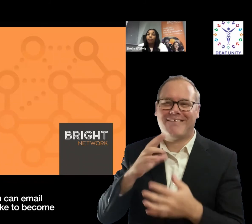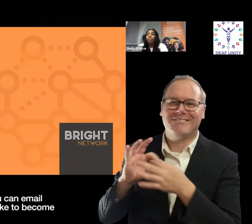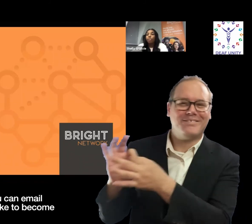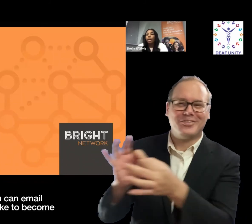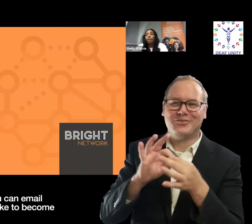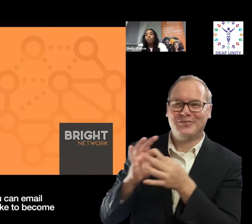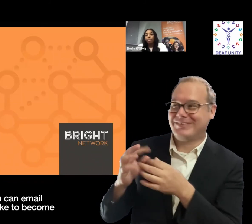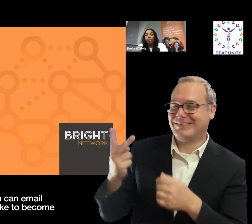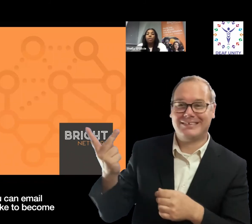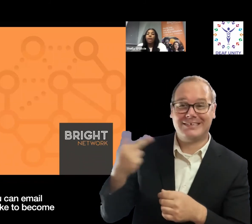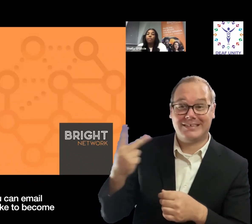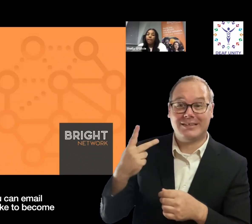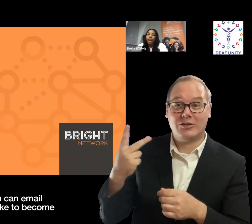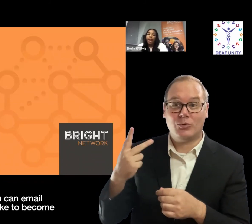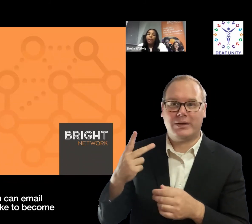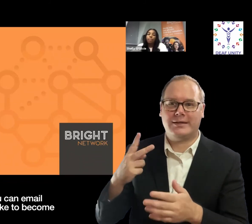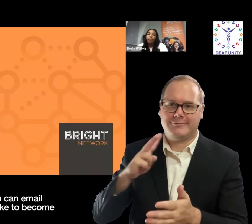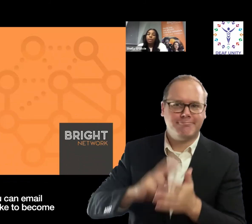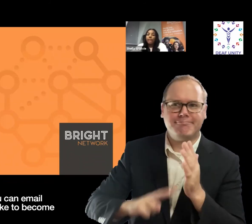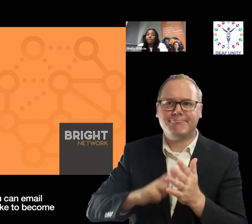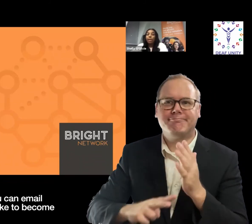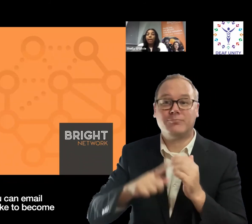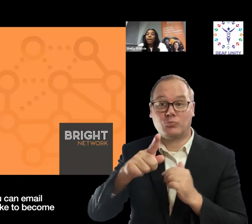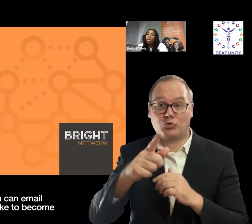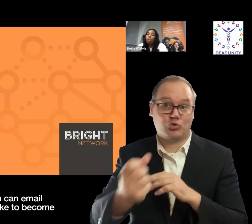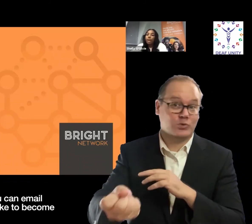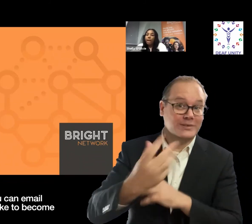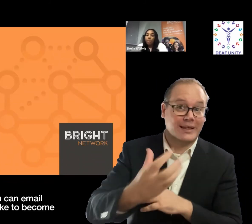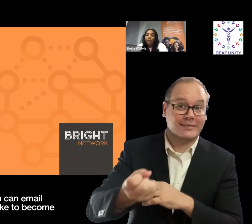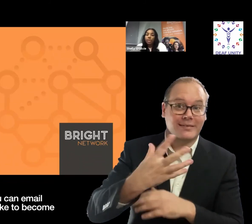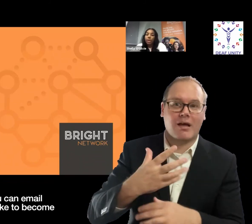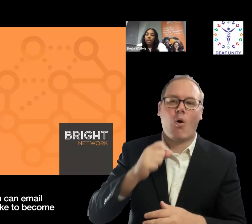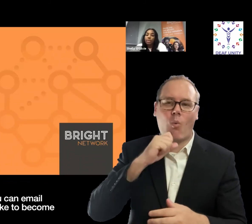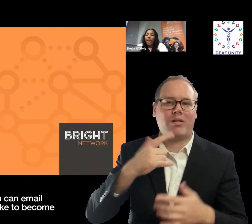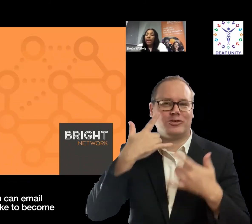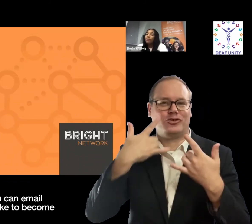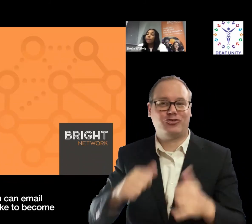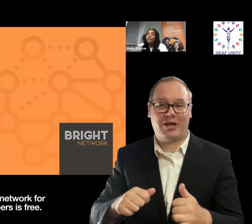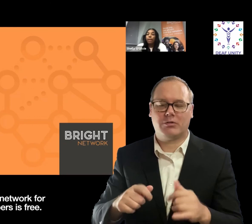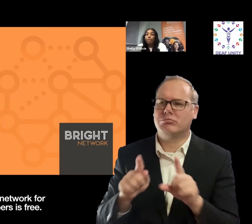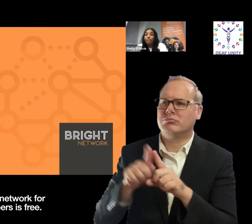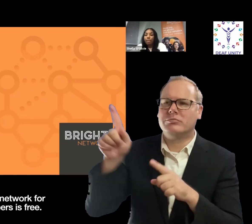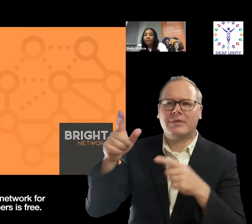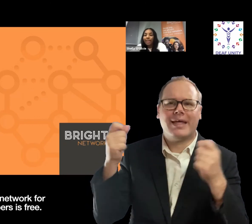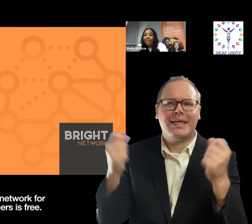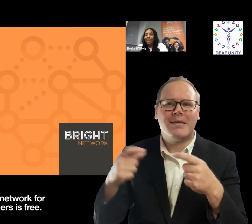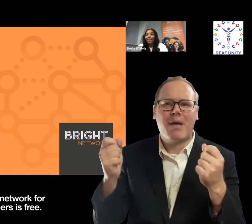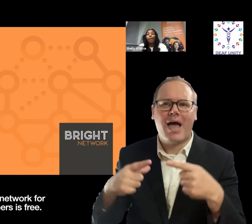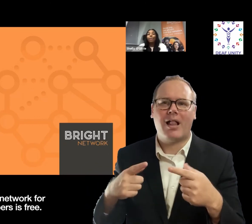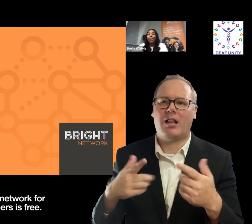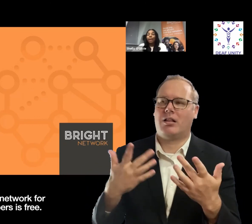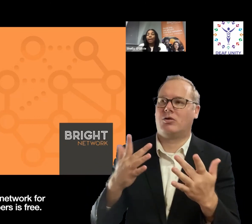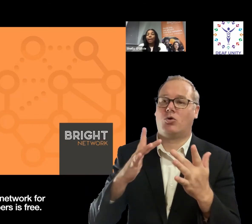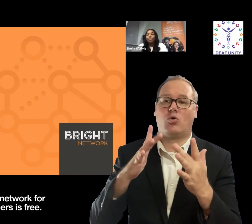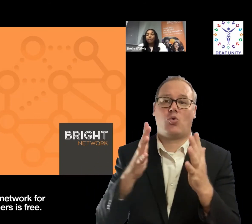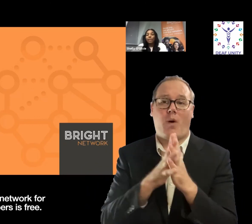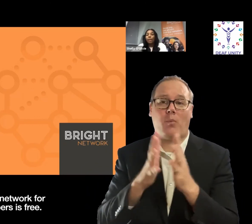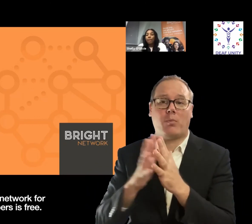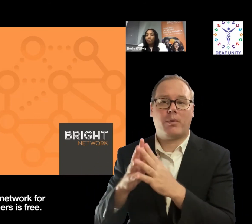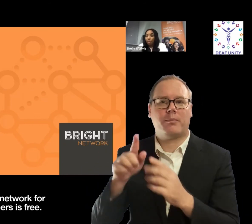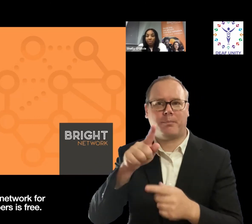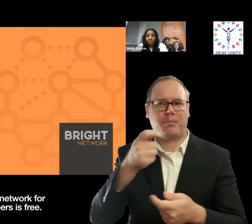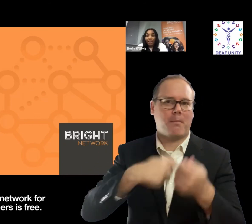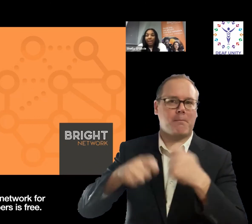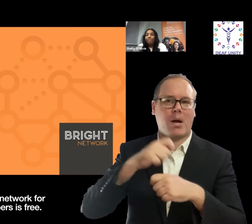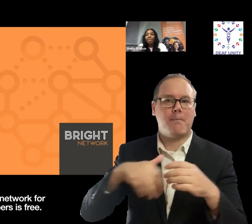Later through the program. You can email hello@brightnetwork.co.uk if you'd like to become a member and sign up to the